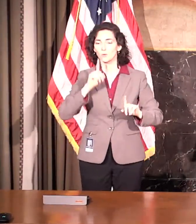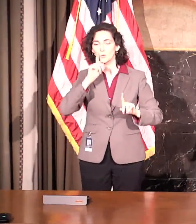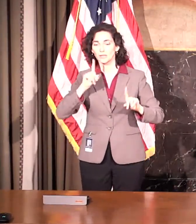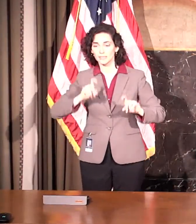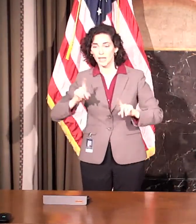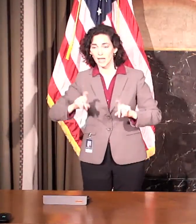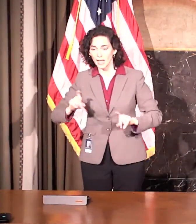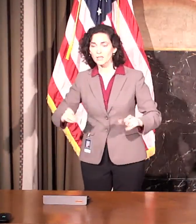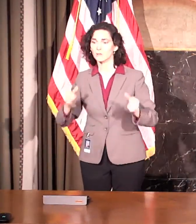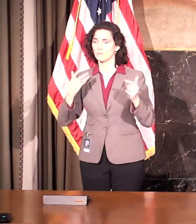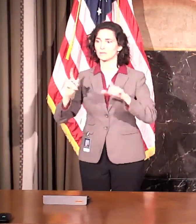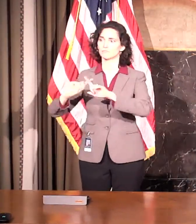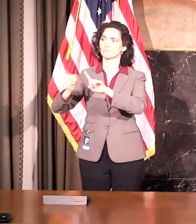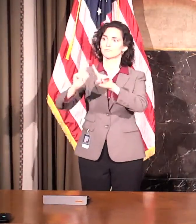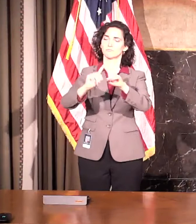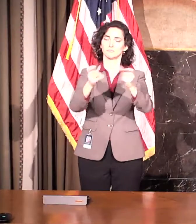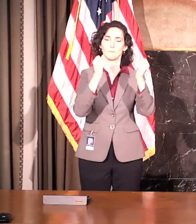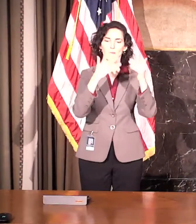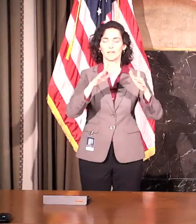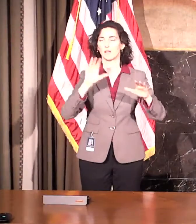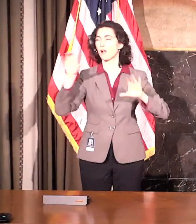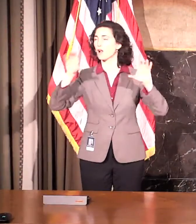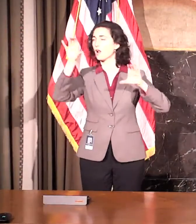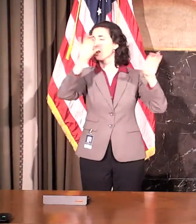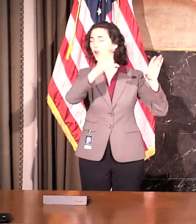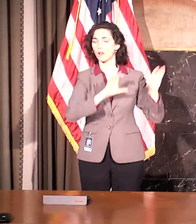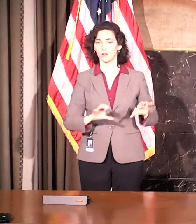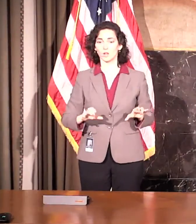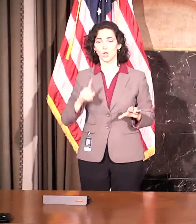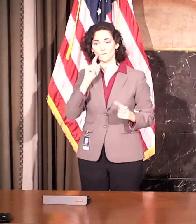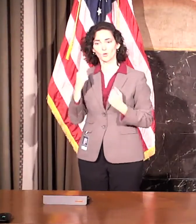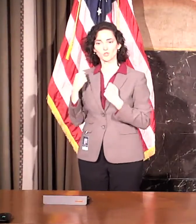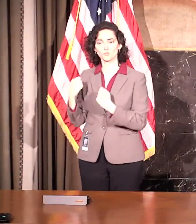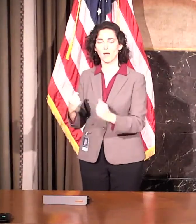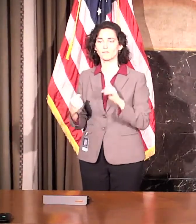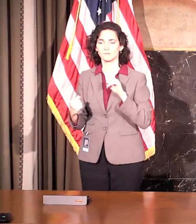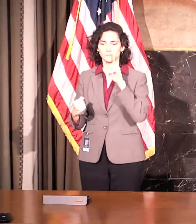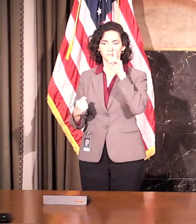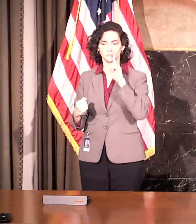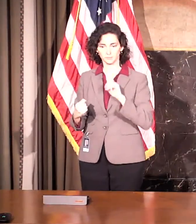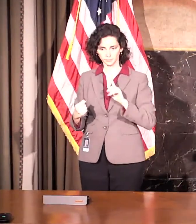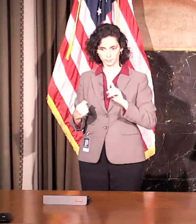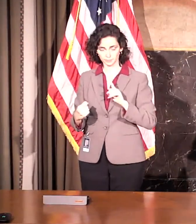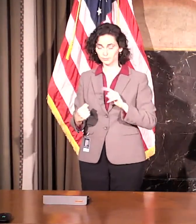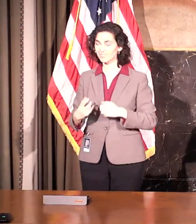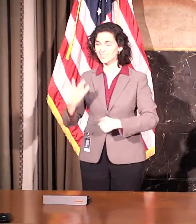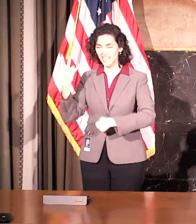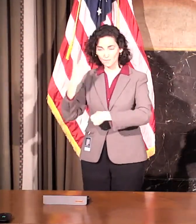get COVID-19 testing on a drive-through basis, 7 days a week.